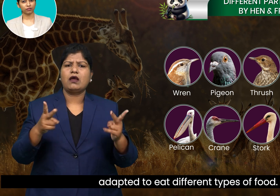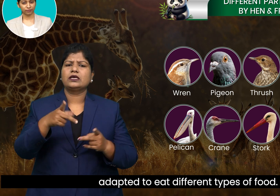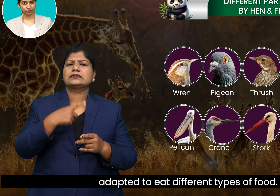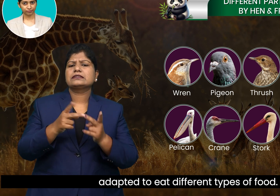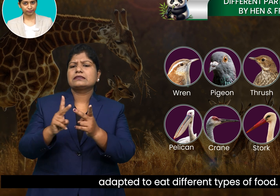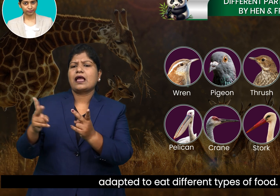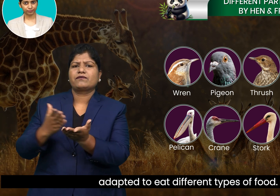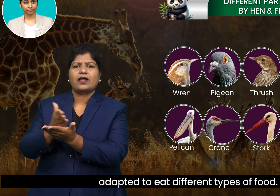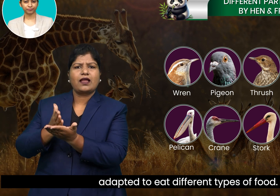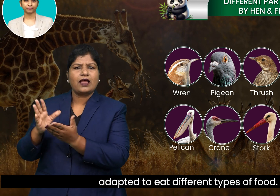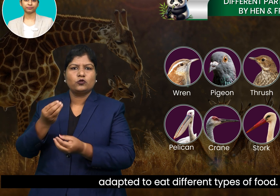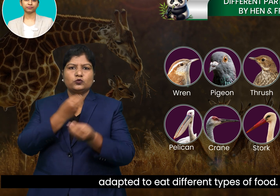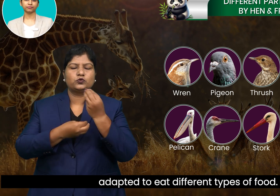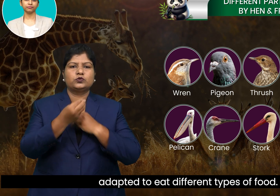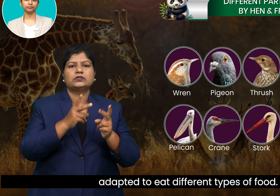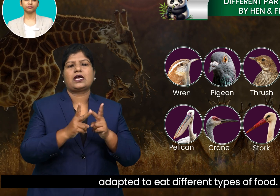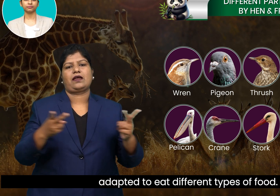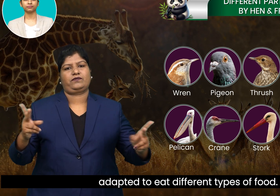food.